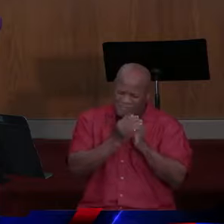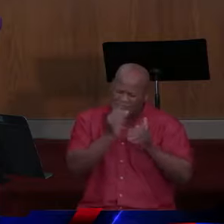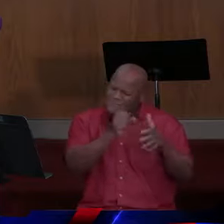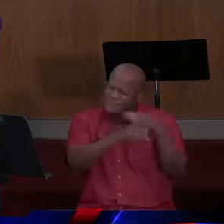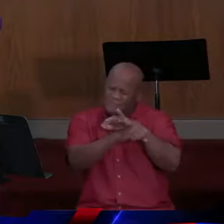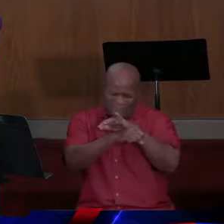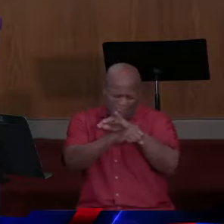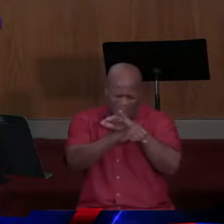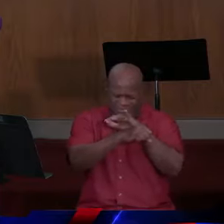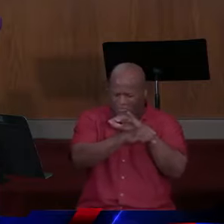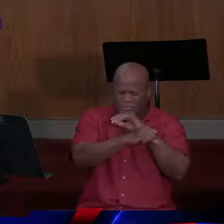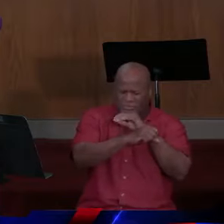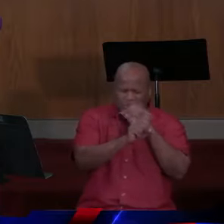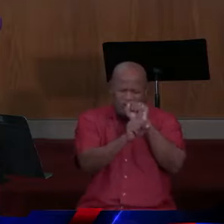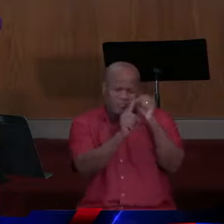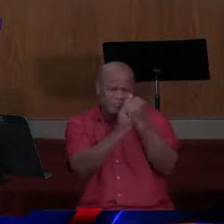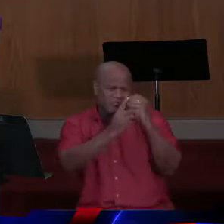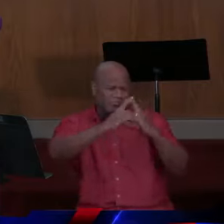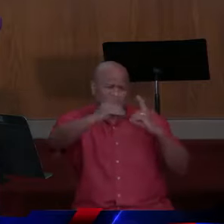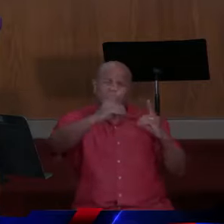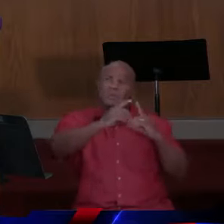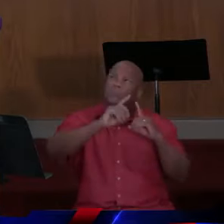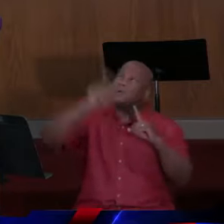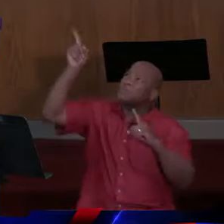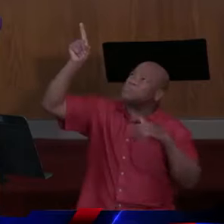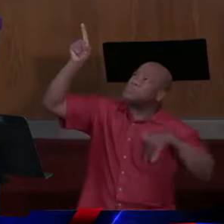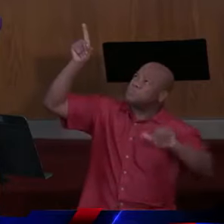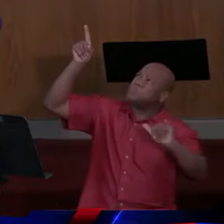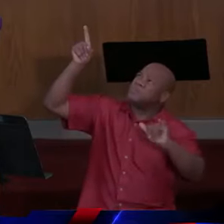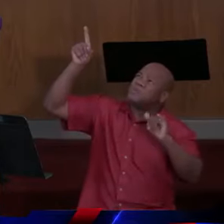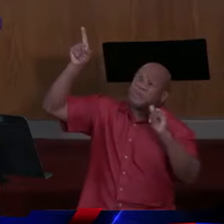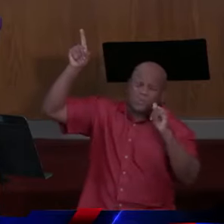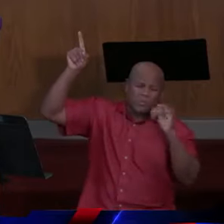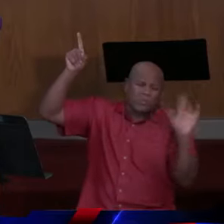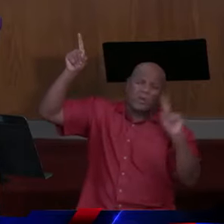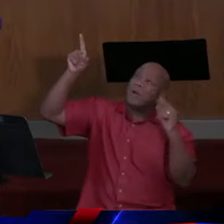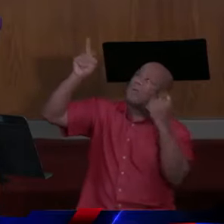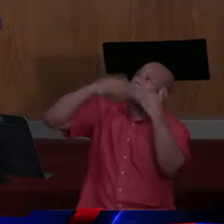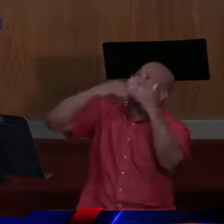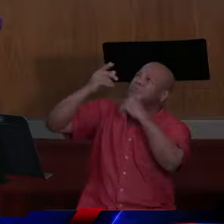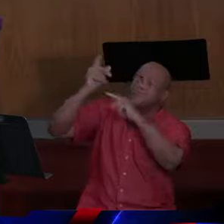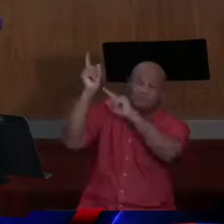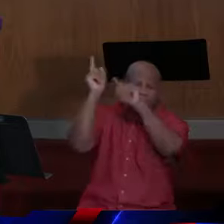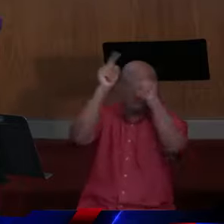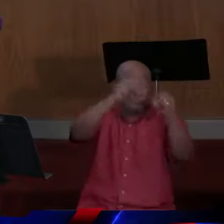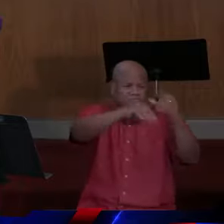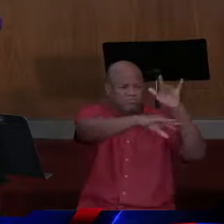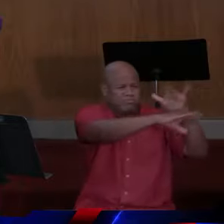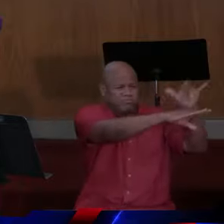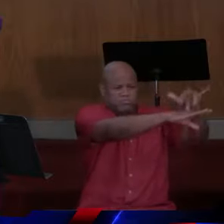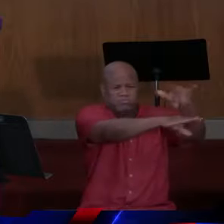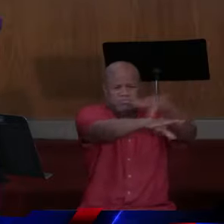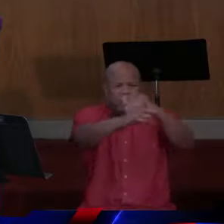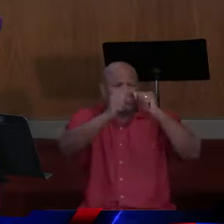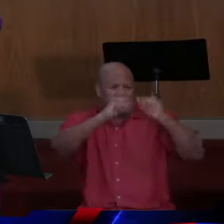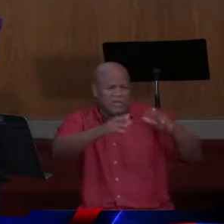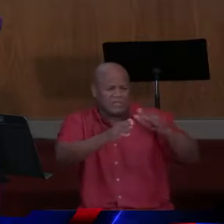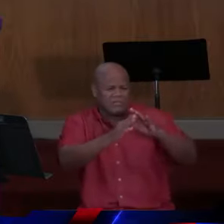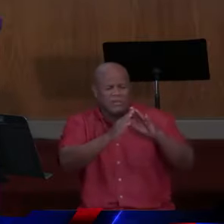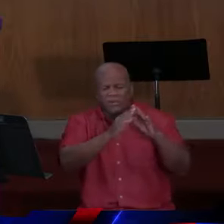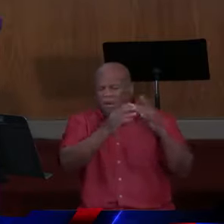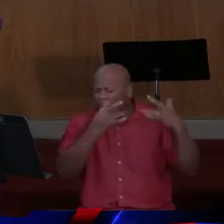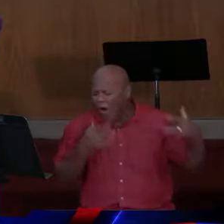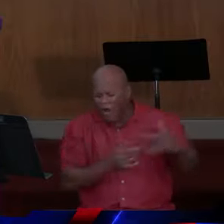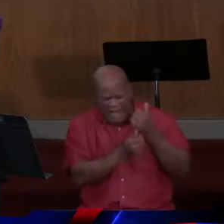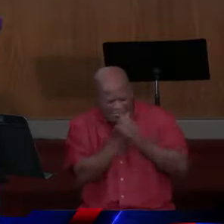Lord, we ask that you consecrate, dedicate, and bless every heart that is prostrate right now to hear